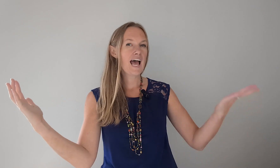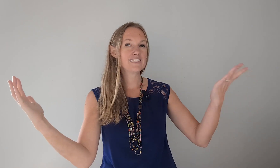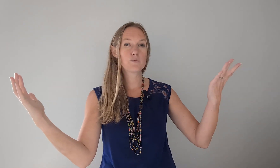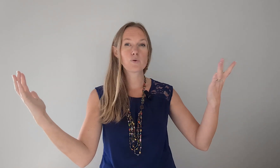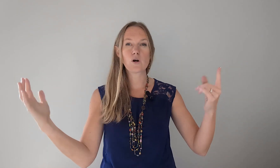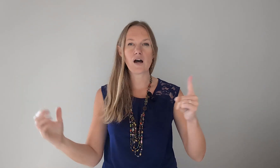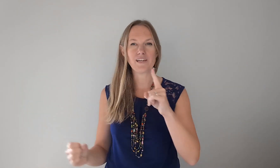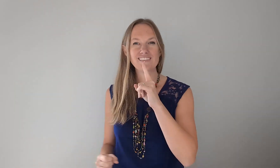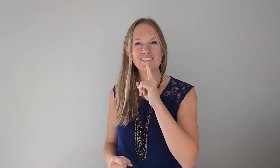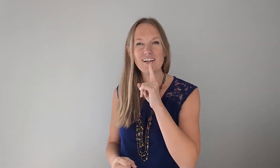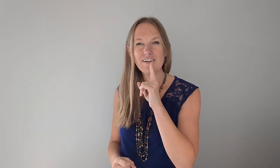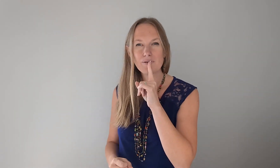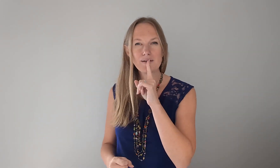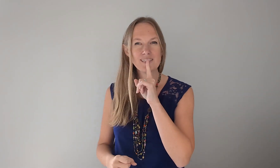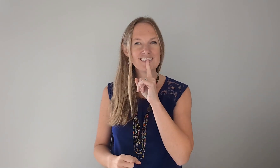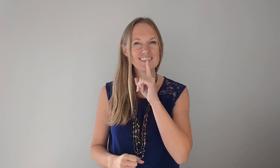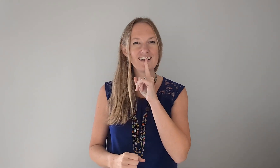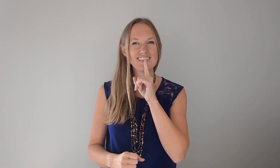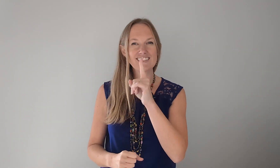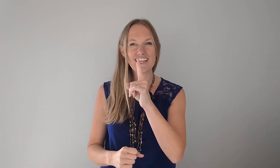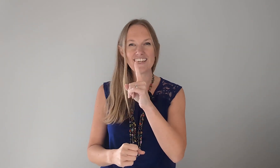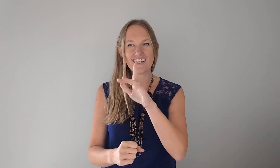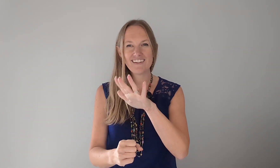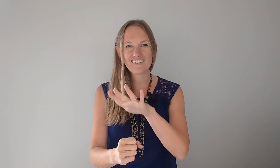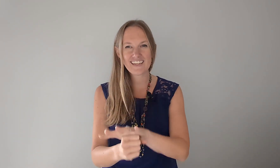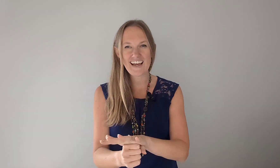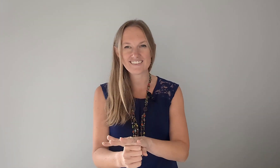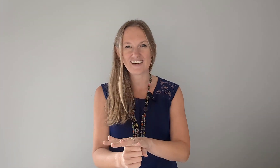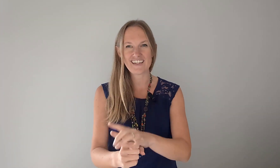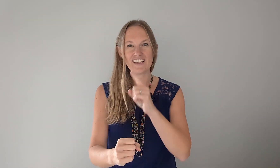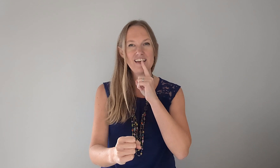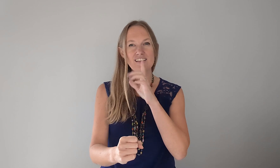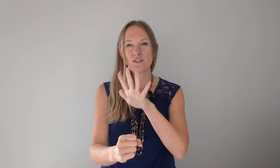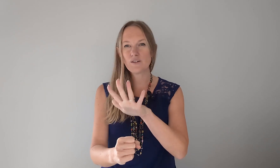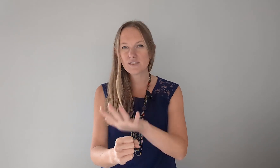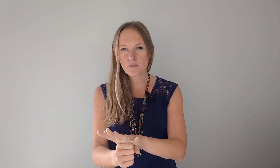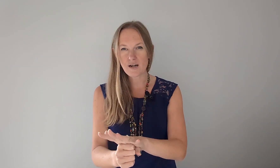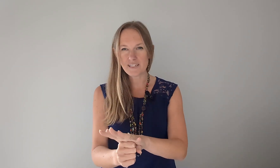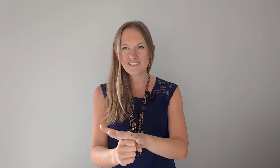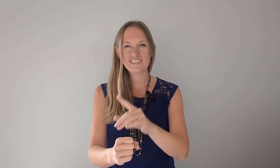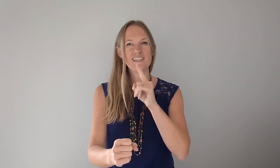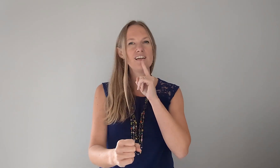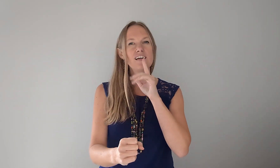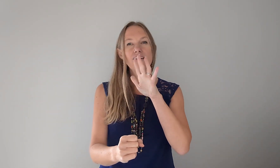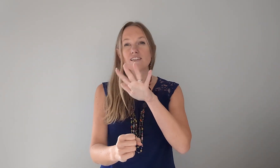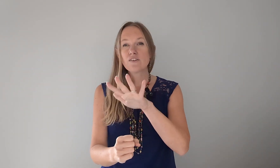has promised. So I love promise because God said it and you can count on it. The Lord has promised. The Lord